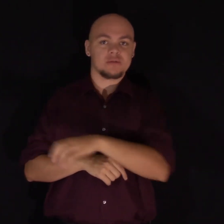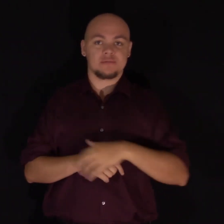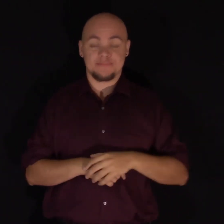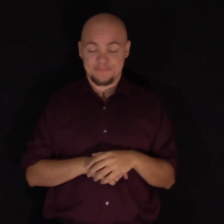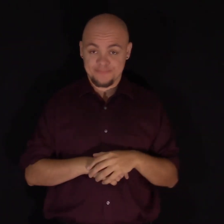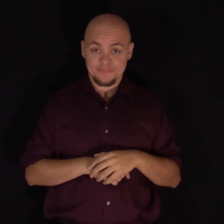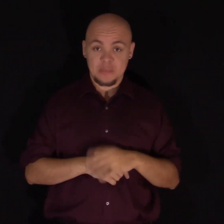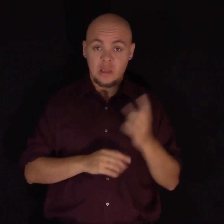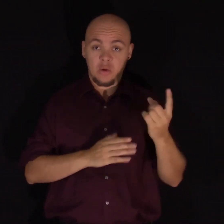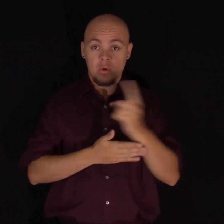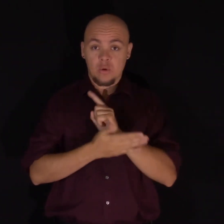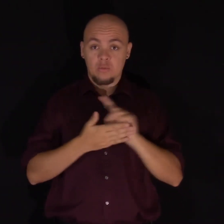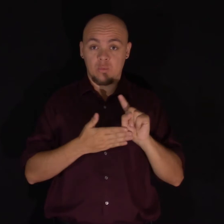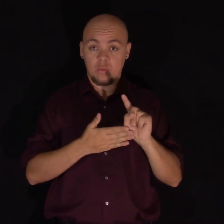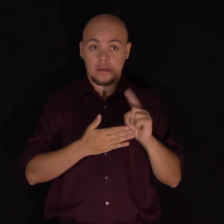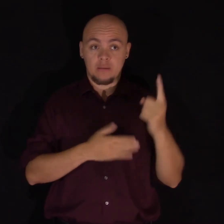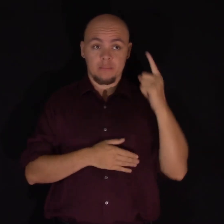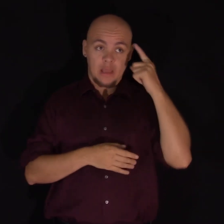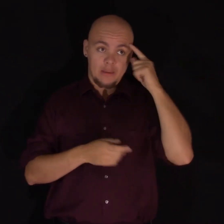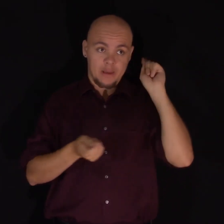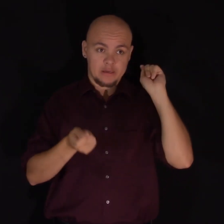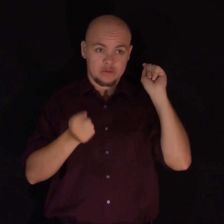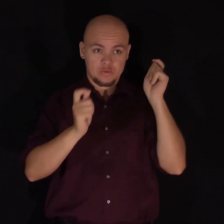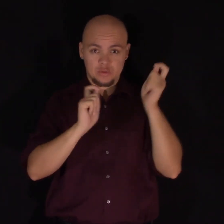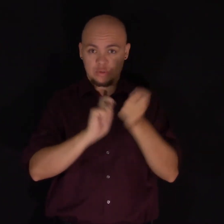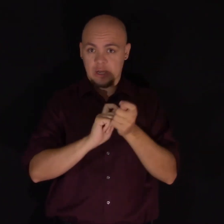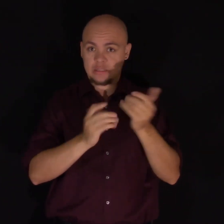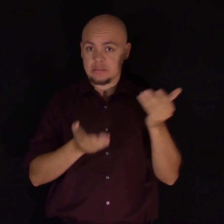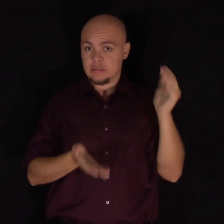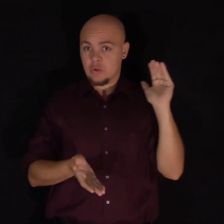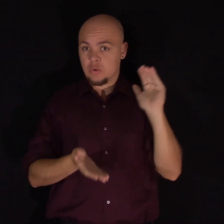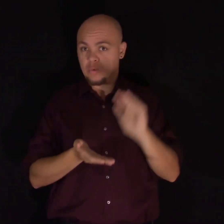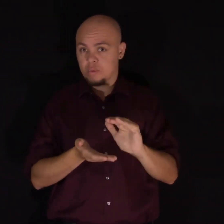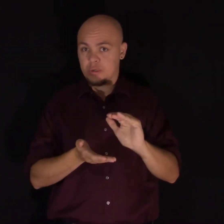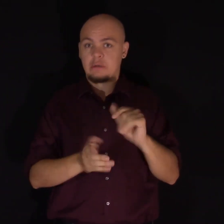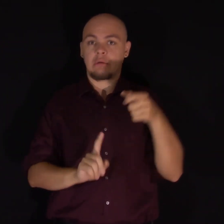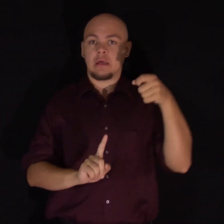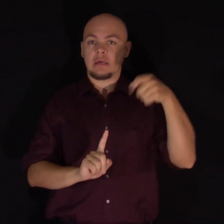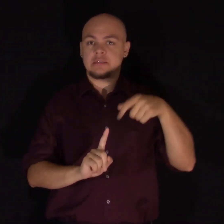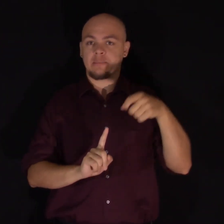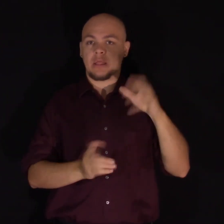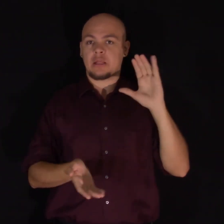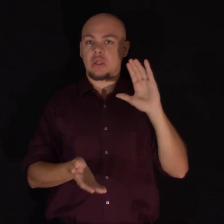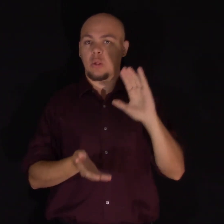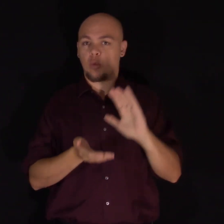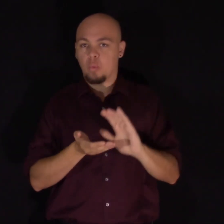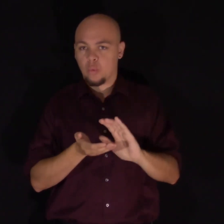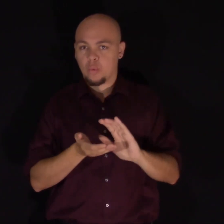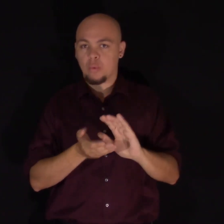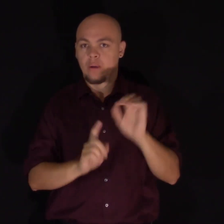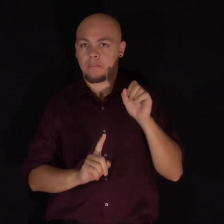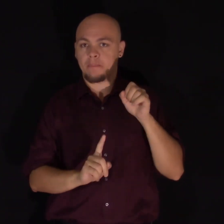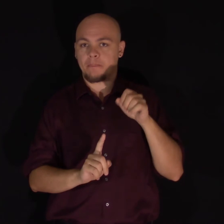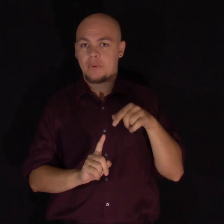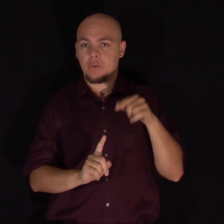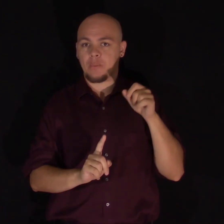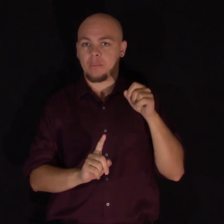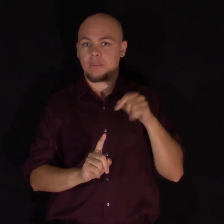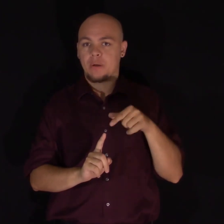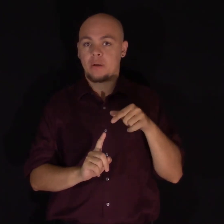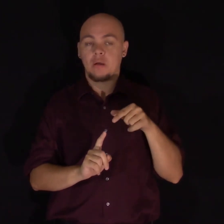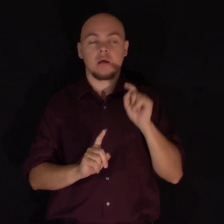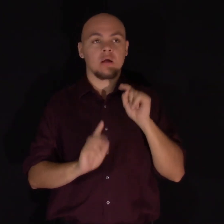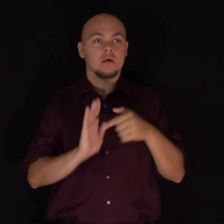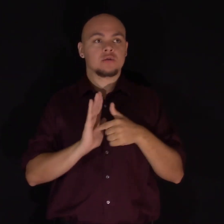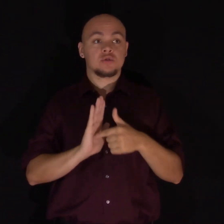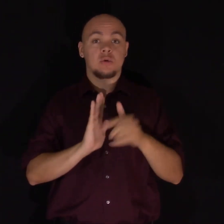week for my mind to adjust downward into a newer, lower level of stimulation. And this maps curiously on top of research that shows that